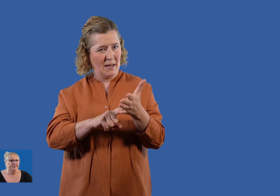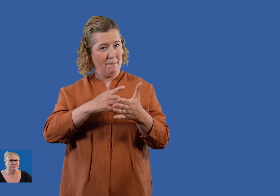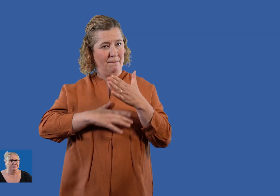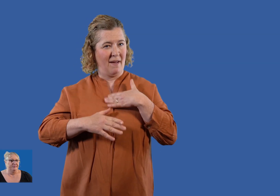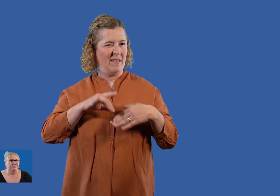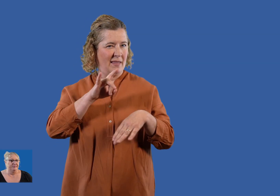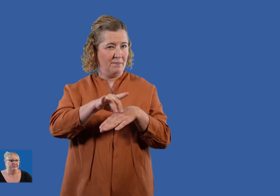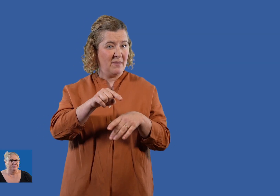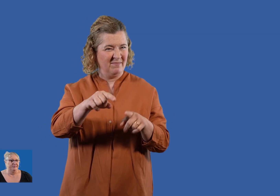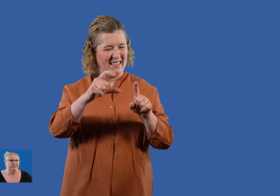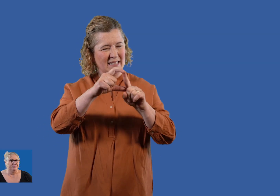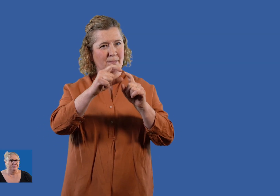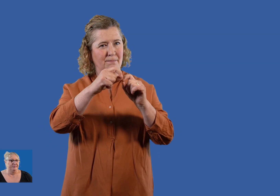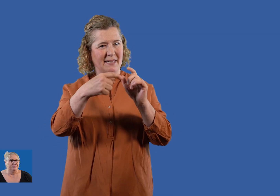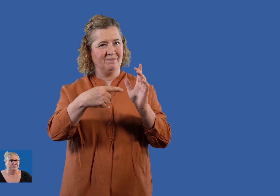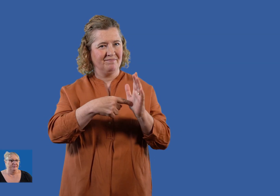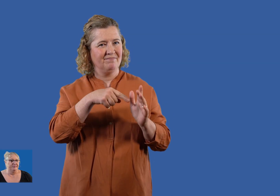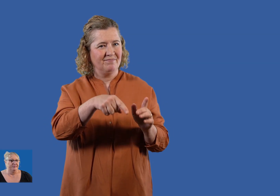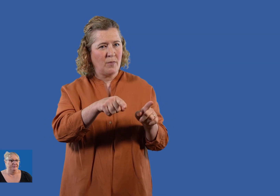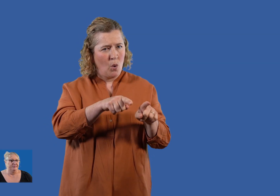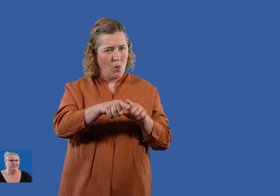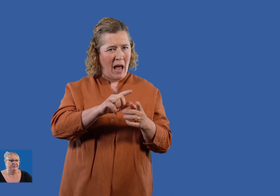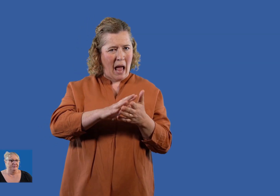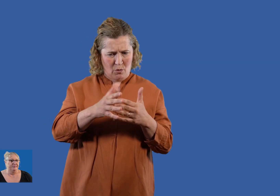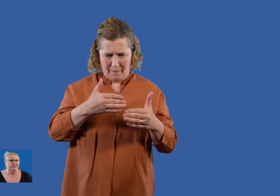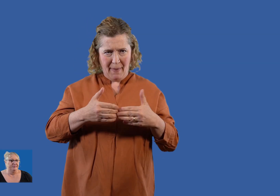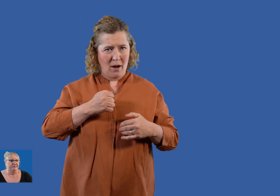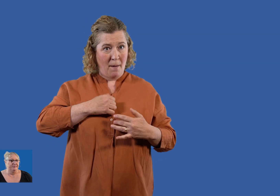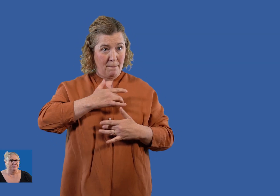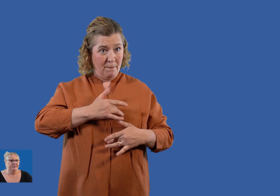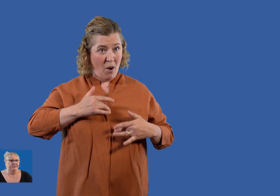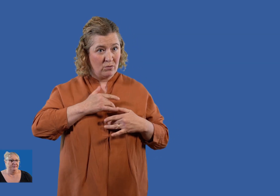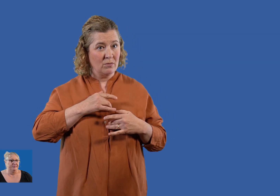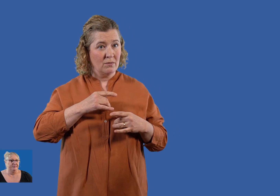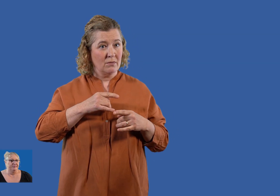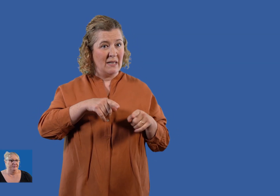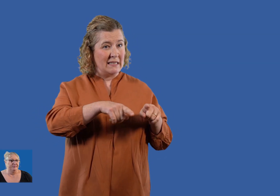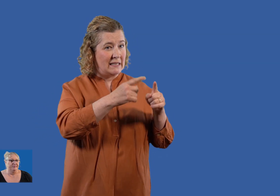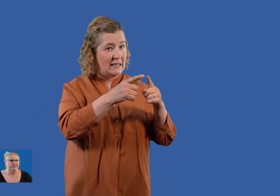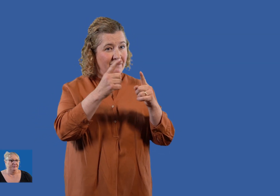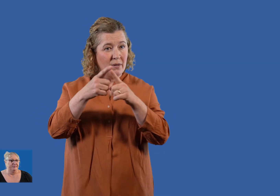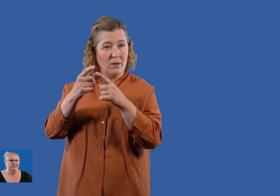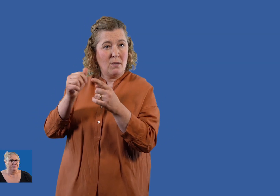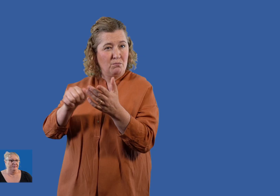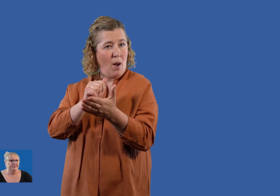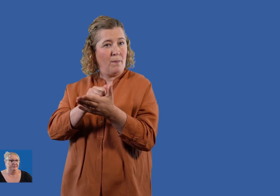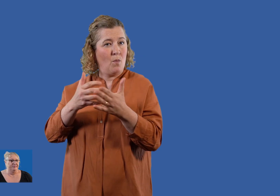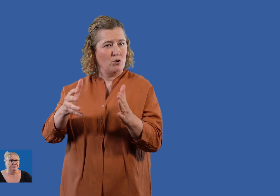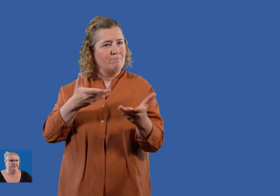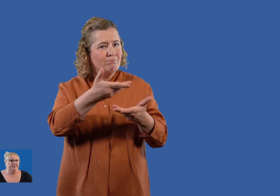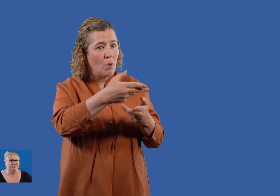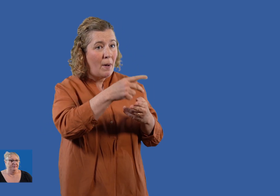or DBT. And that's where they learn how to manage their emotions and appropriate ways to respond to people